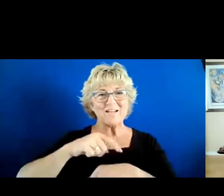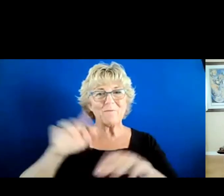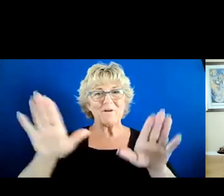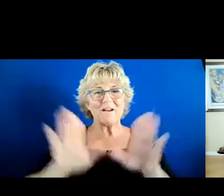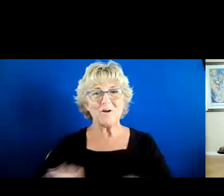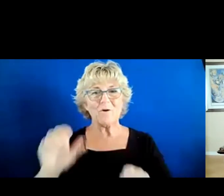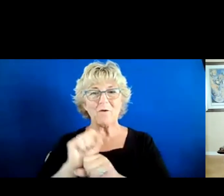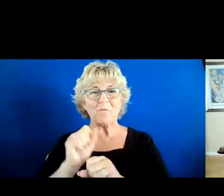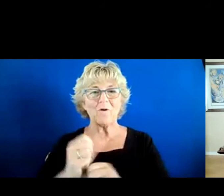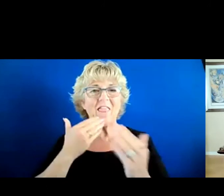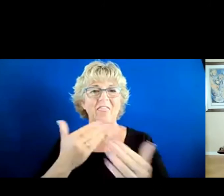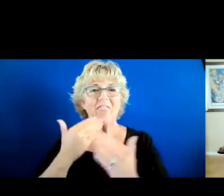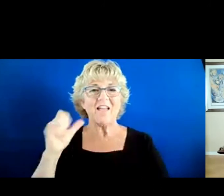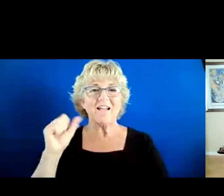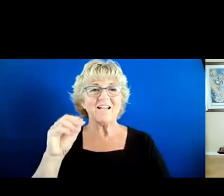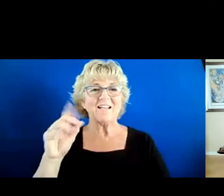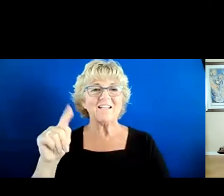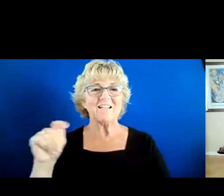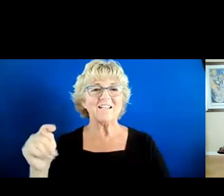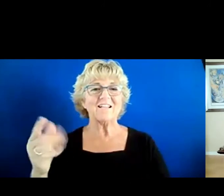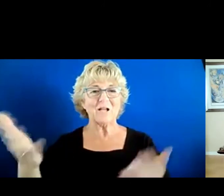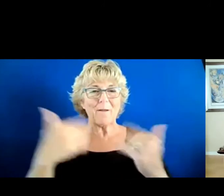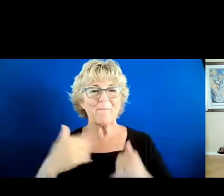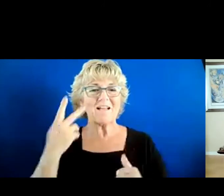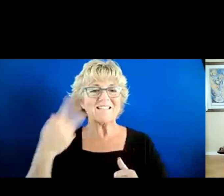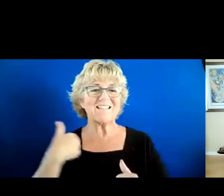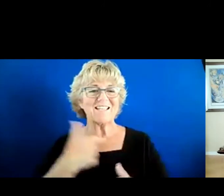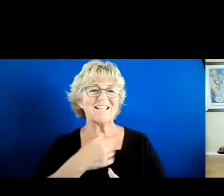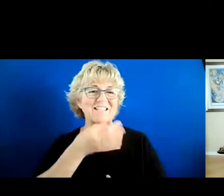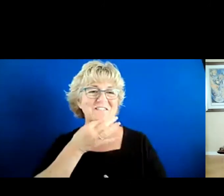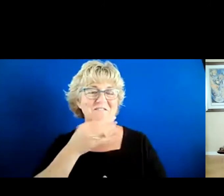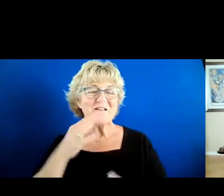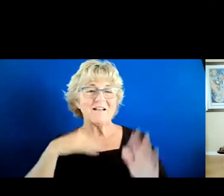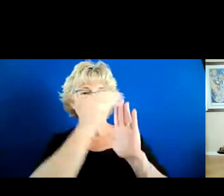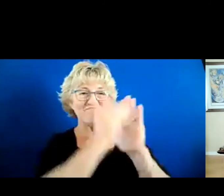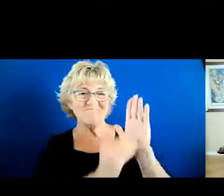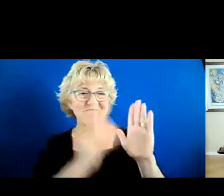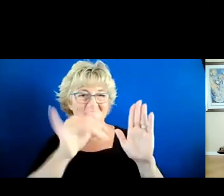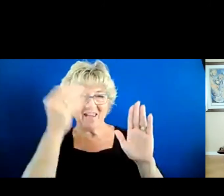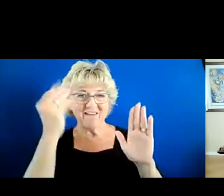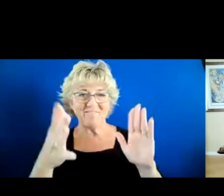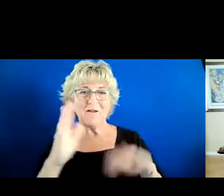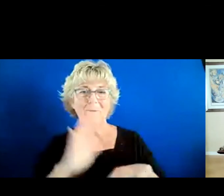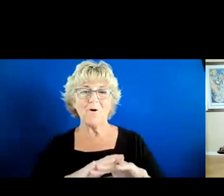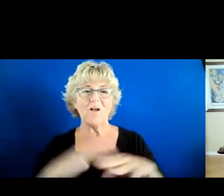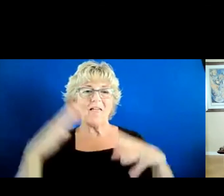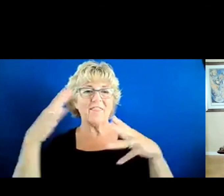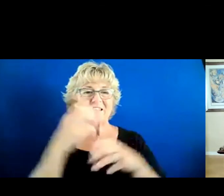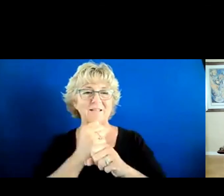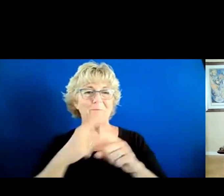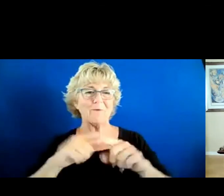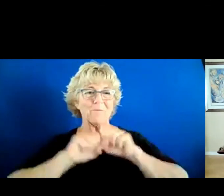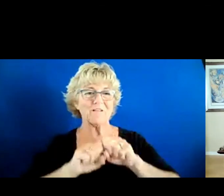work. And thank you, Scott. Come back and see us soon, and I'll put all the information you've given us on our summary when we send it